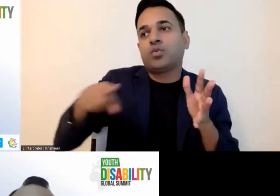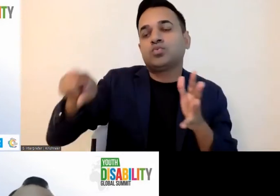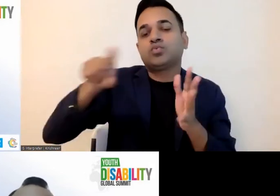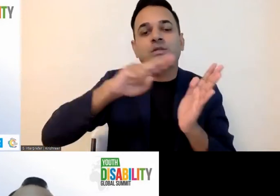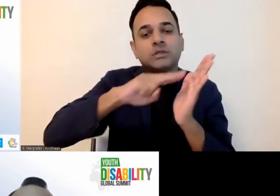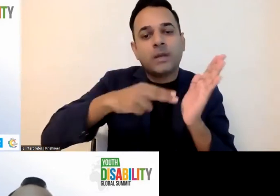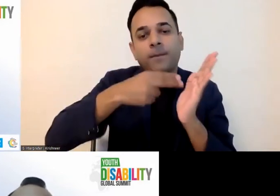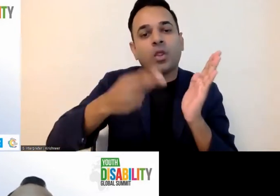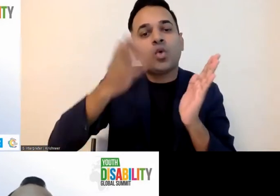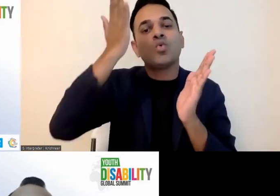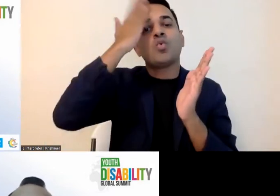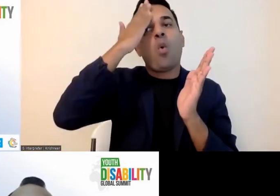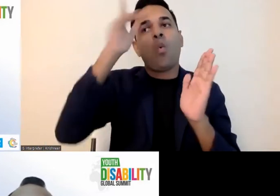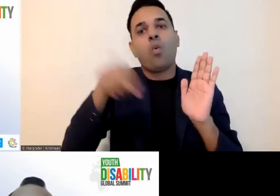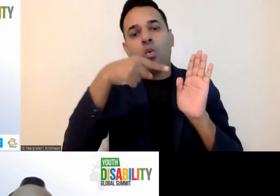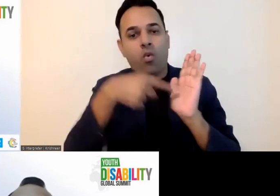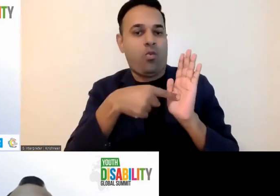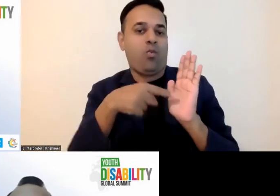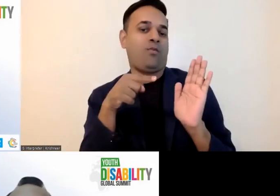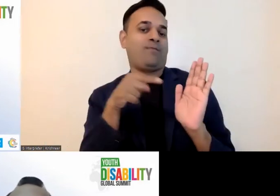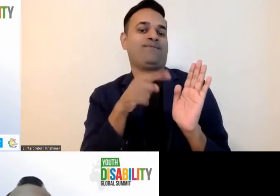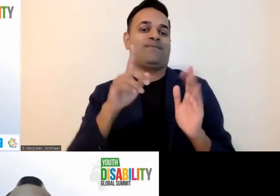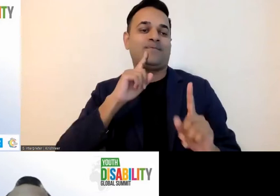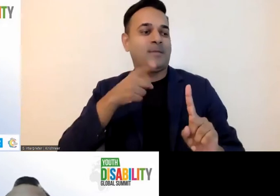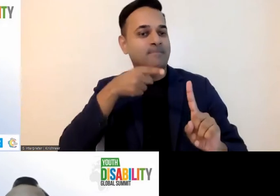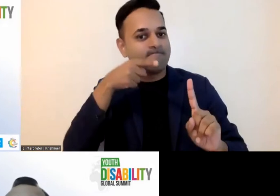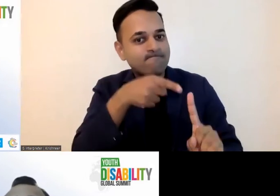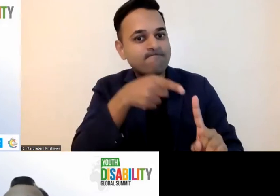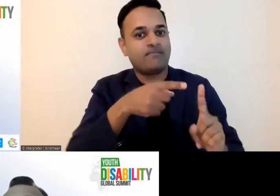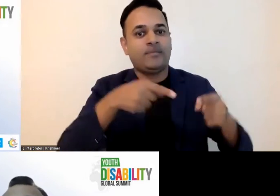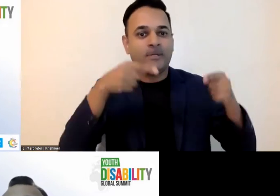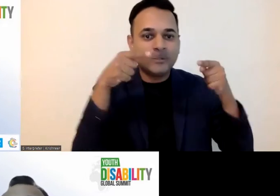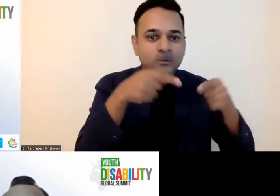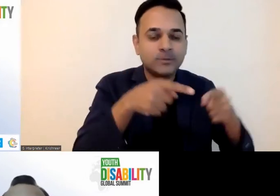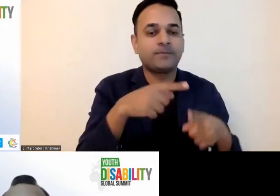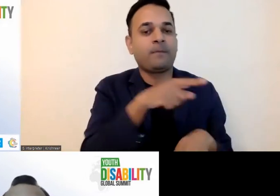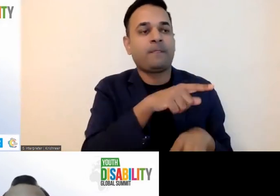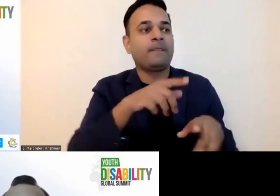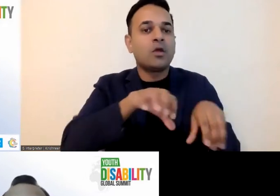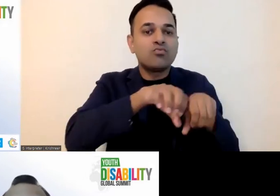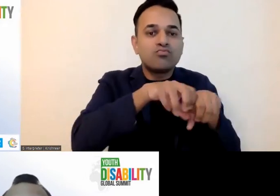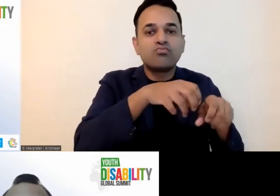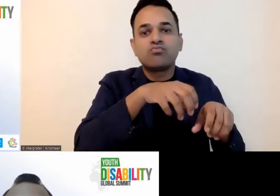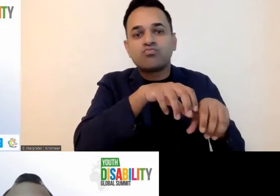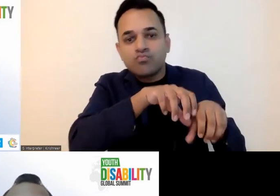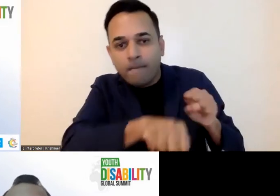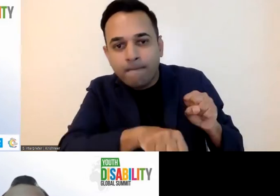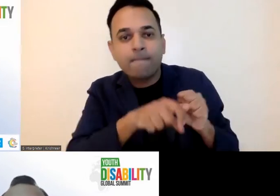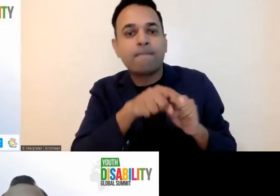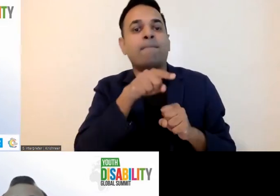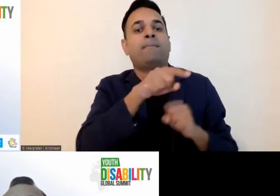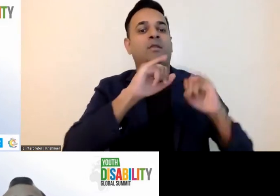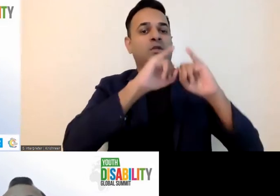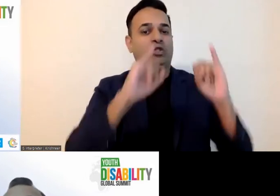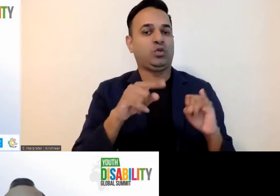you mentioned, thousands of people with psychosocial disabilities and intellectual disabilities are living within the